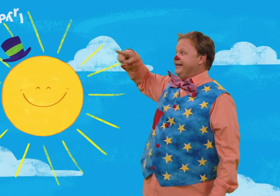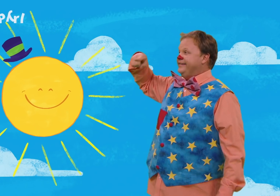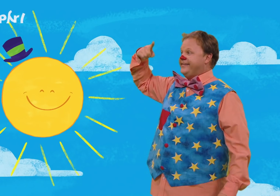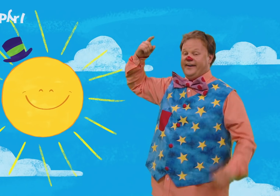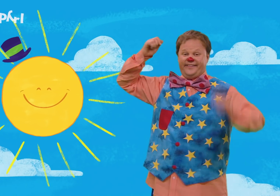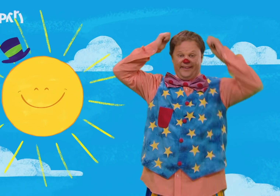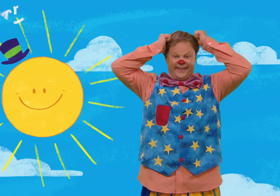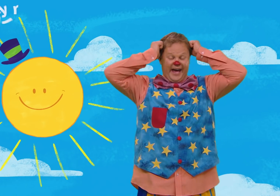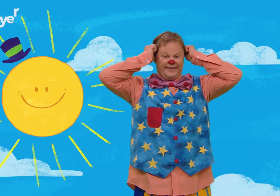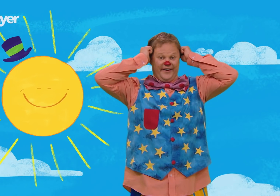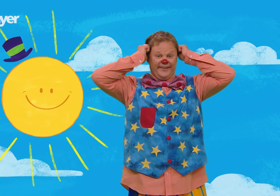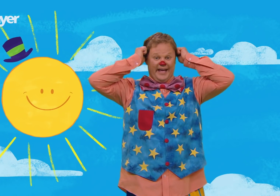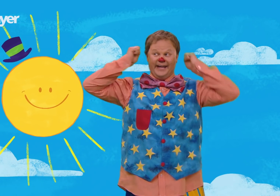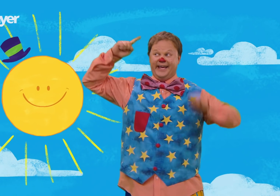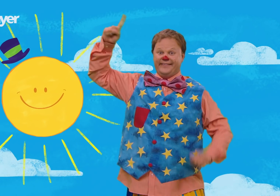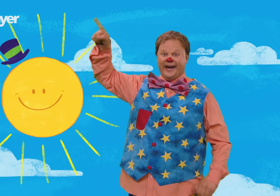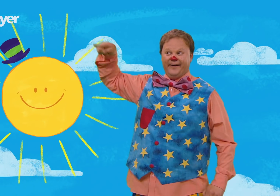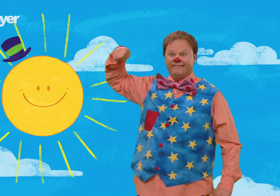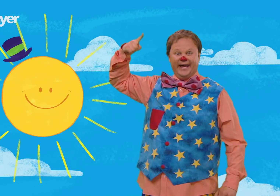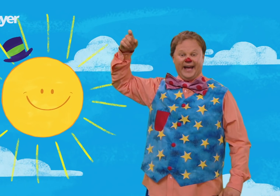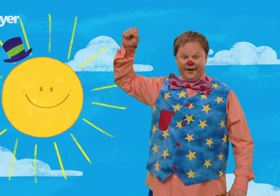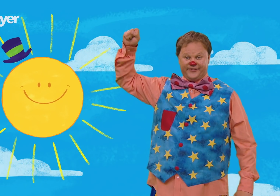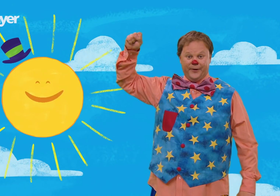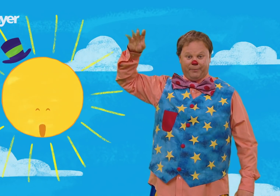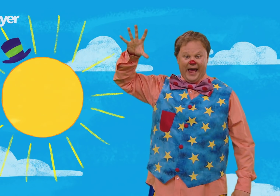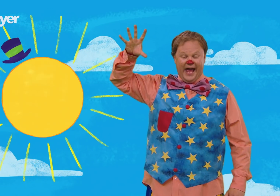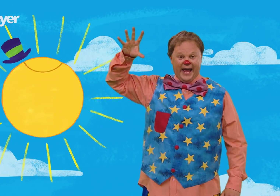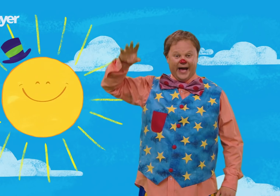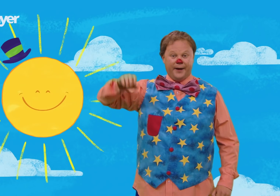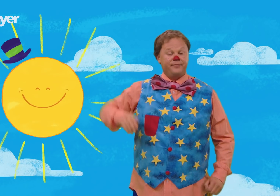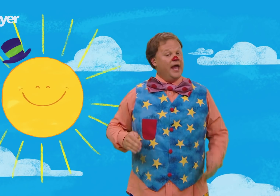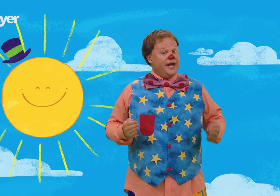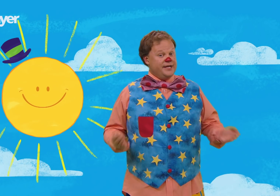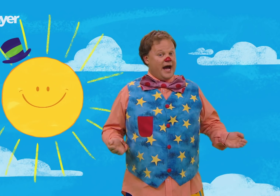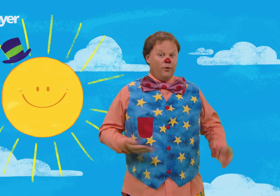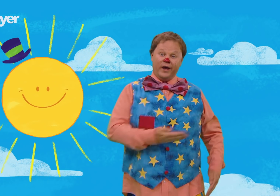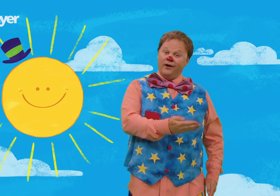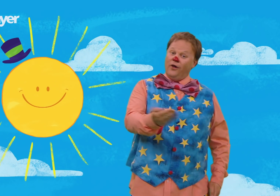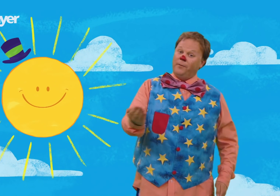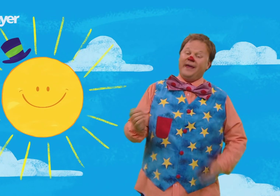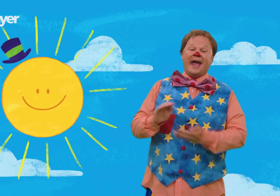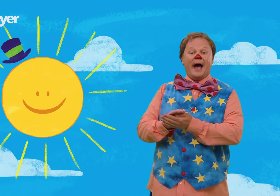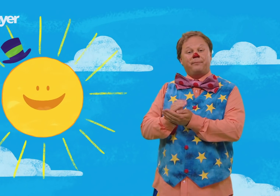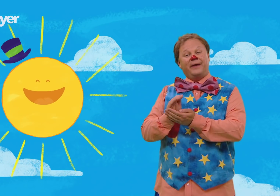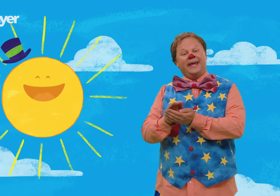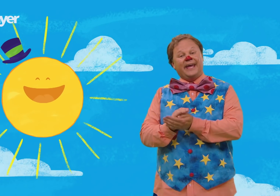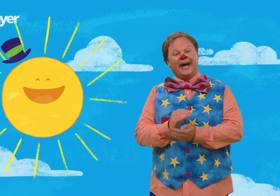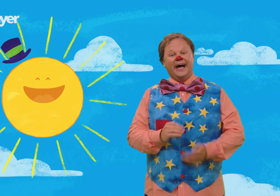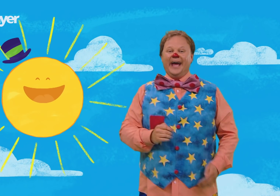sun has got his hat on and he's coming out to play. Now we'll all be happy.